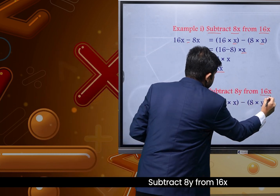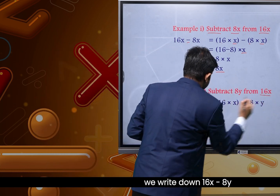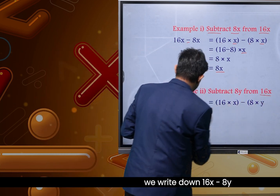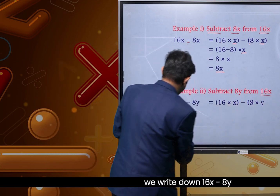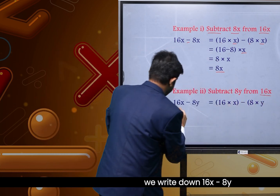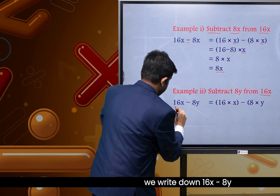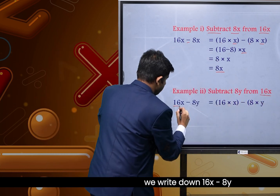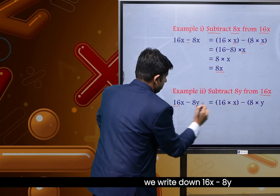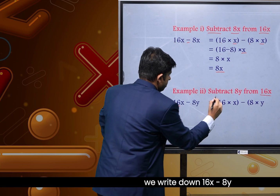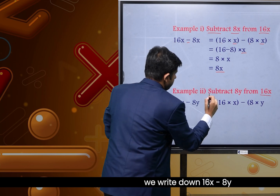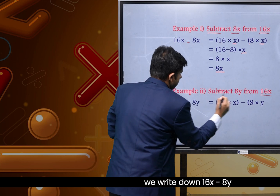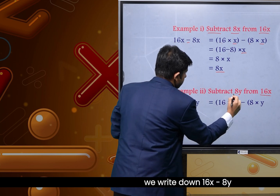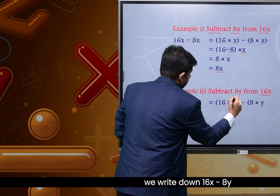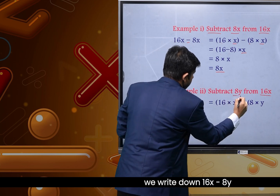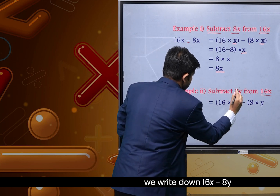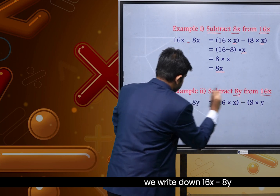We write down 16x minus 8y.